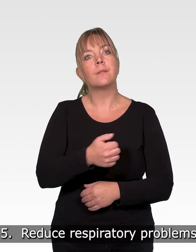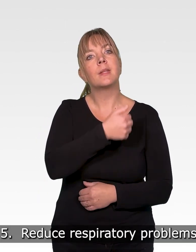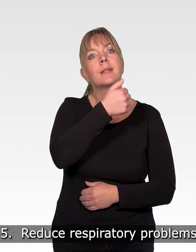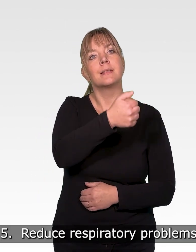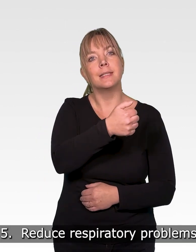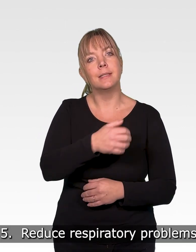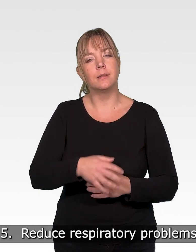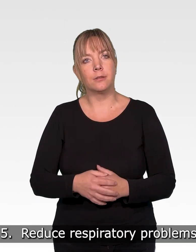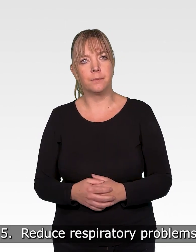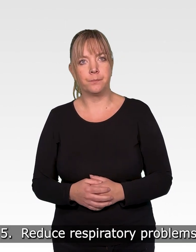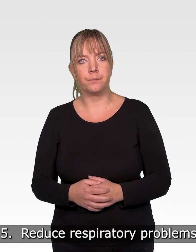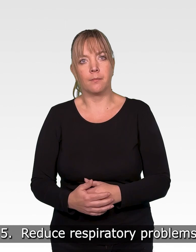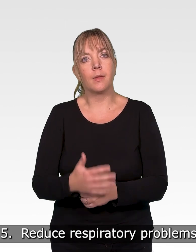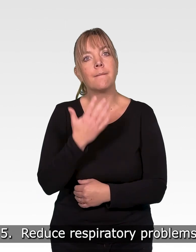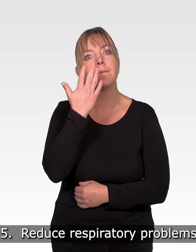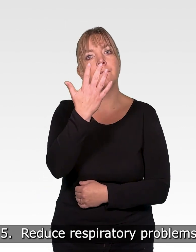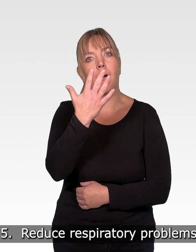6. 5.